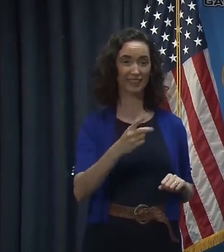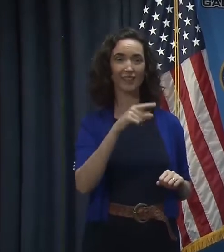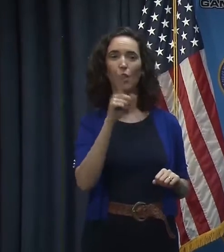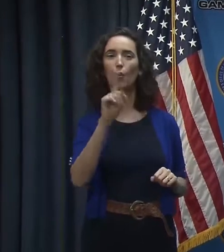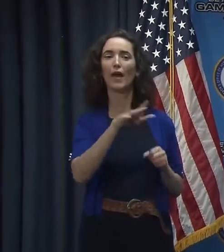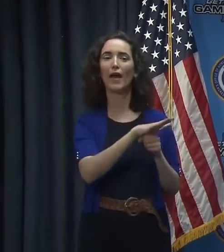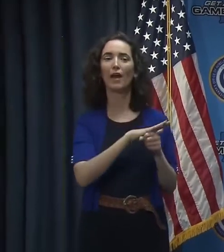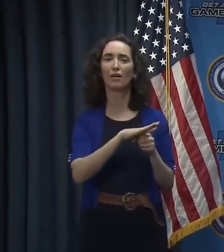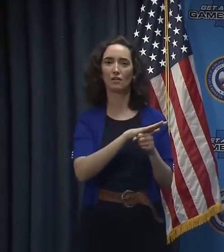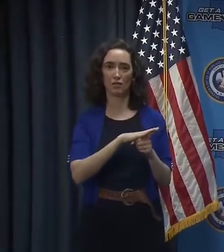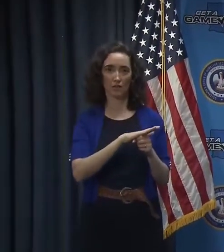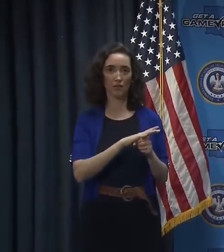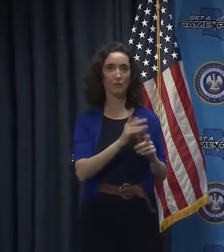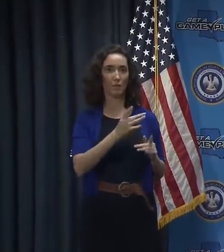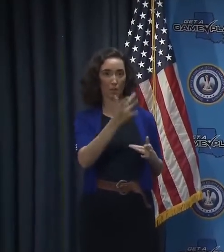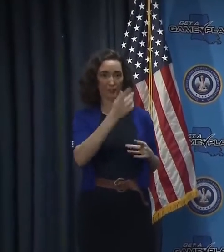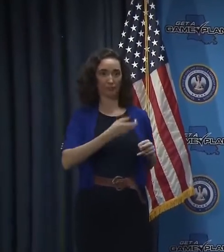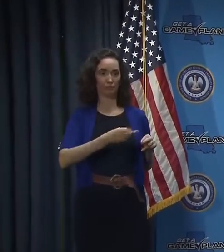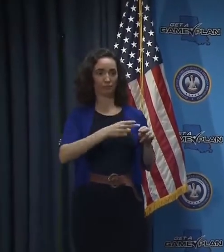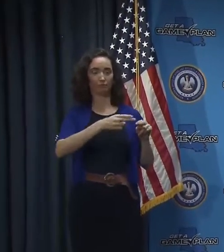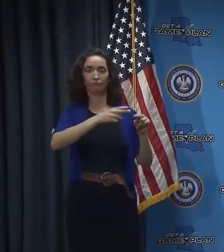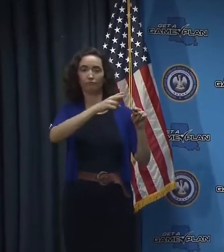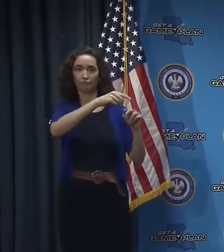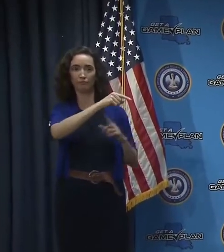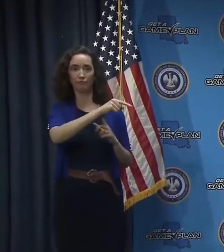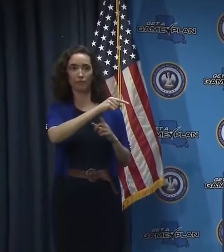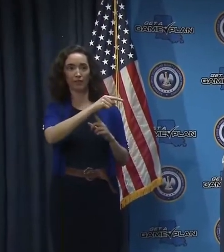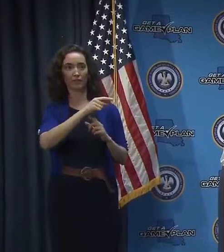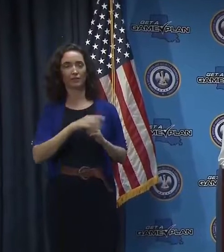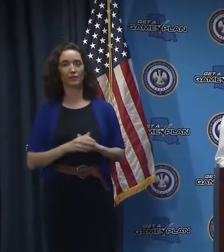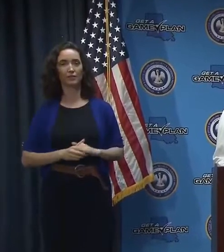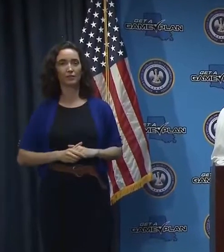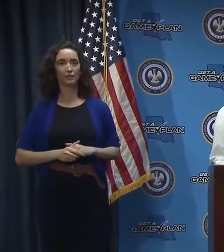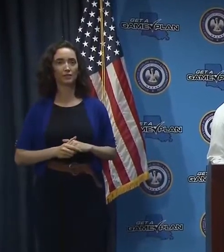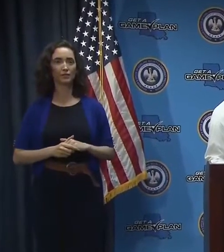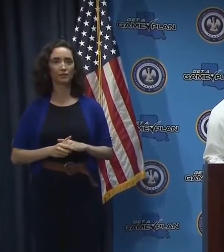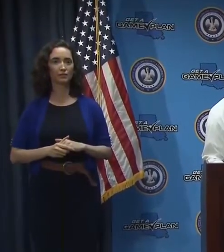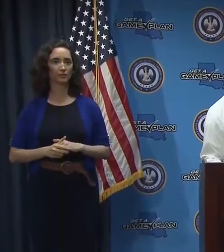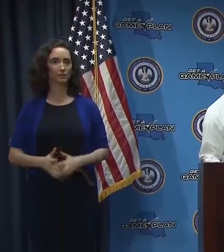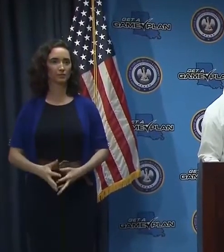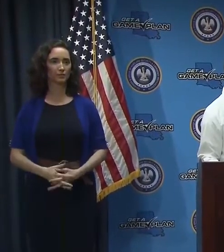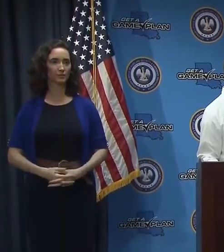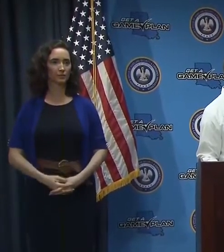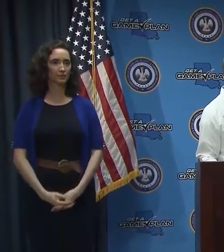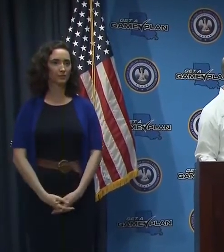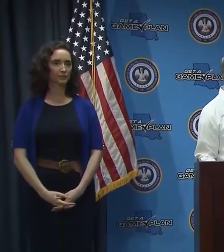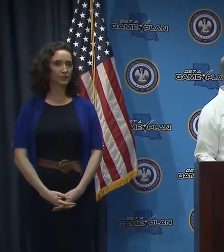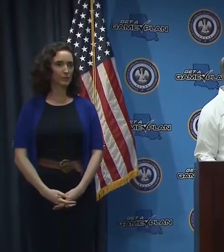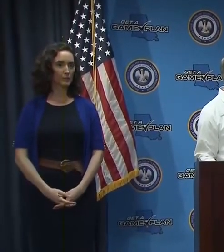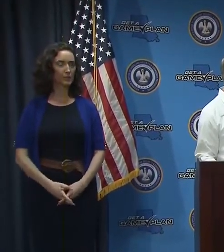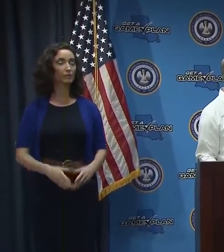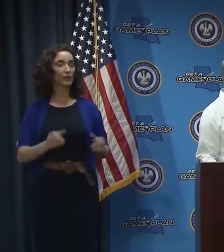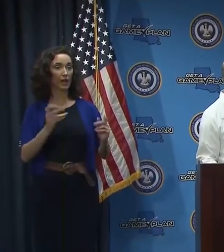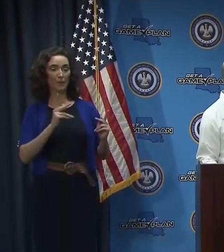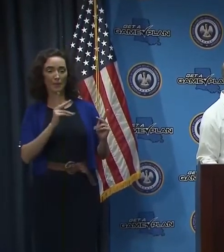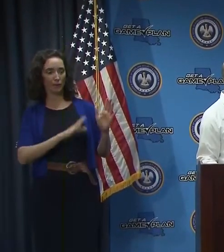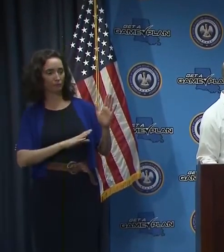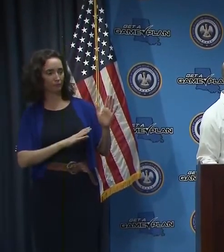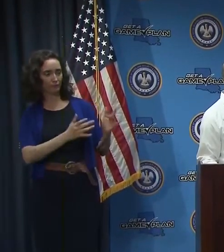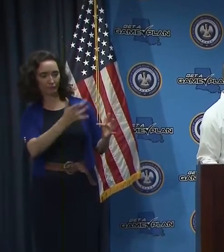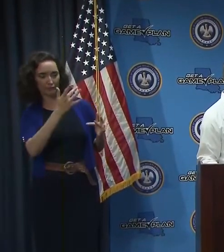where cases are increasing or have plateaued and are not decreasing, and where hospitalizations are increasing or have